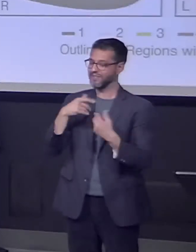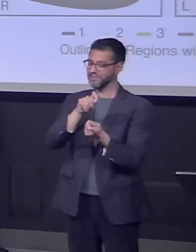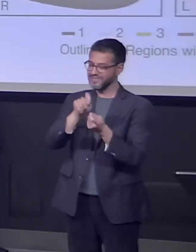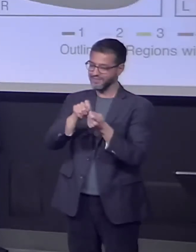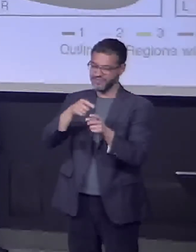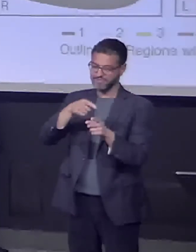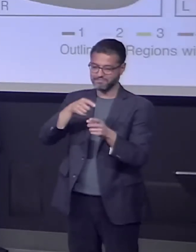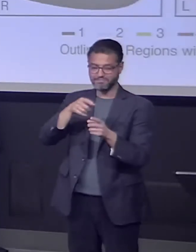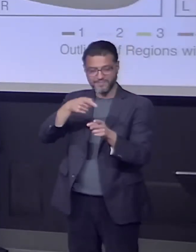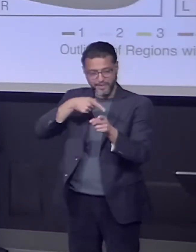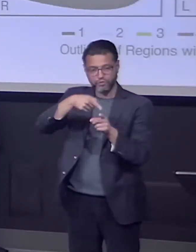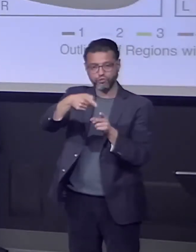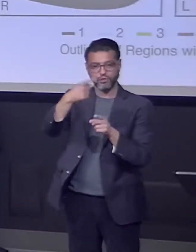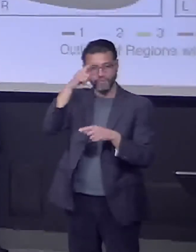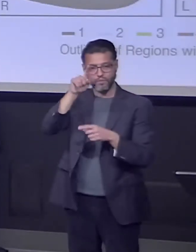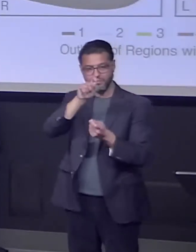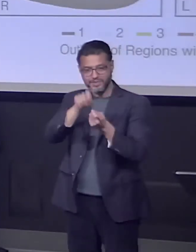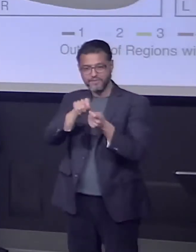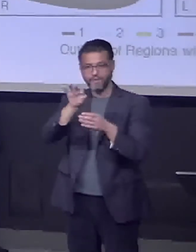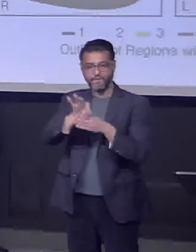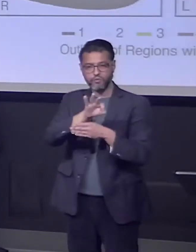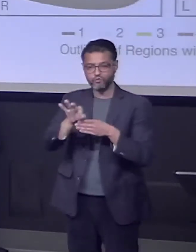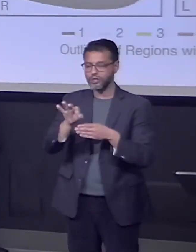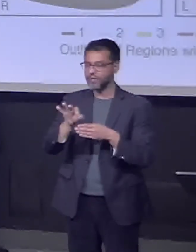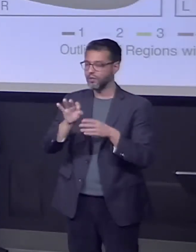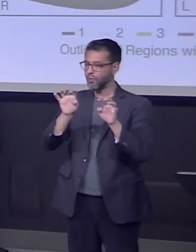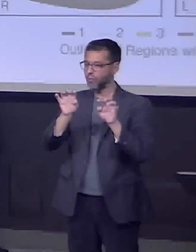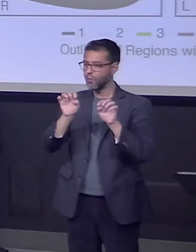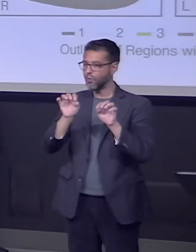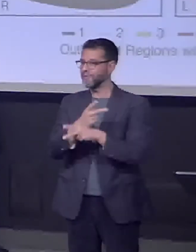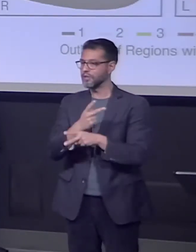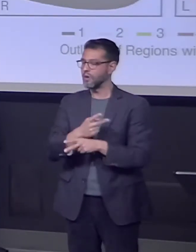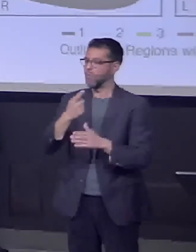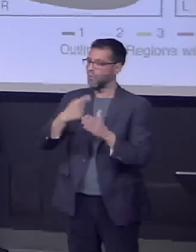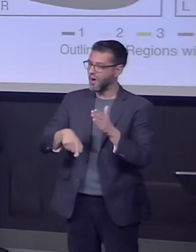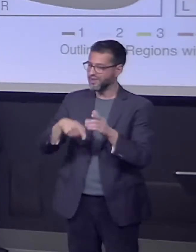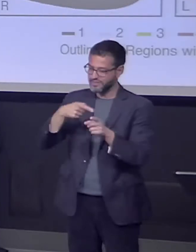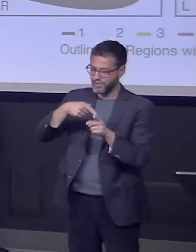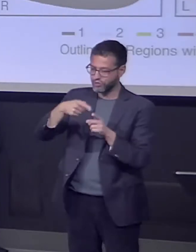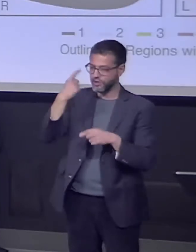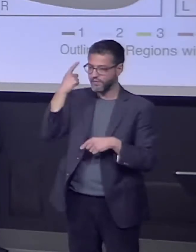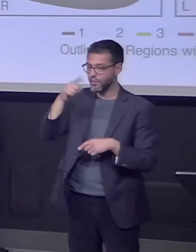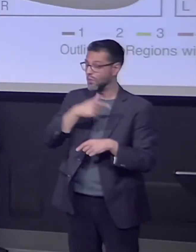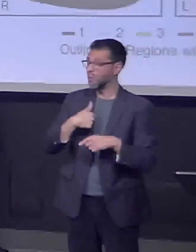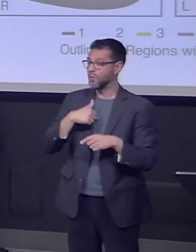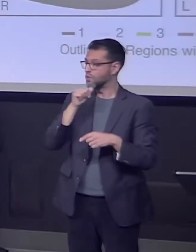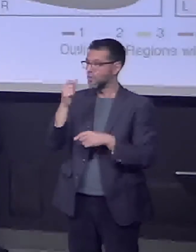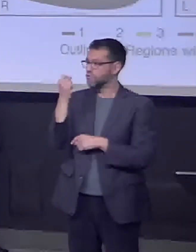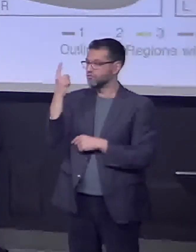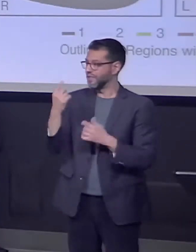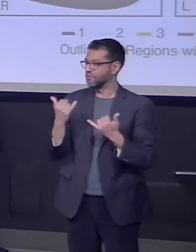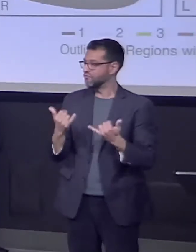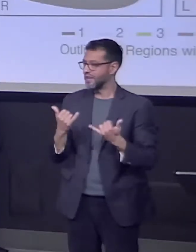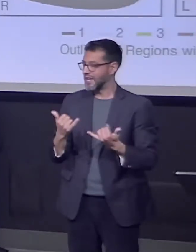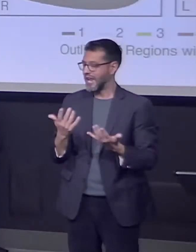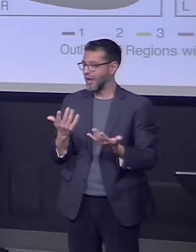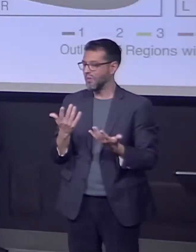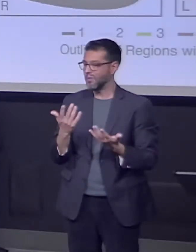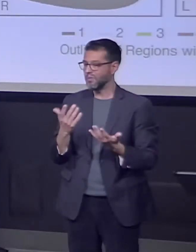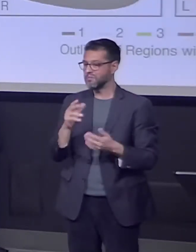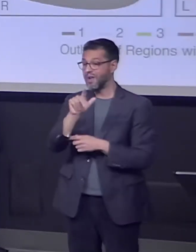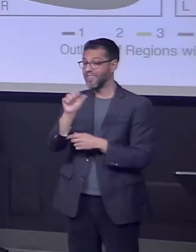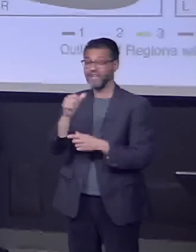it's just, a matter of finding out what they're specialized for. We don't have a good handle unless we have,